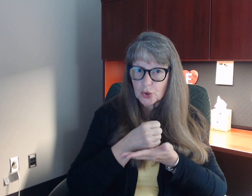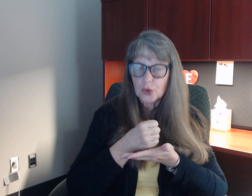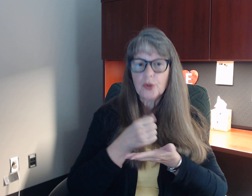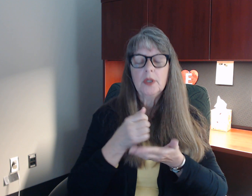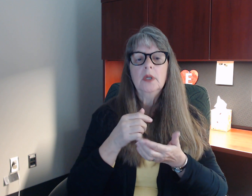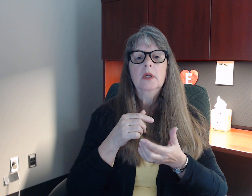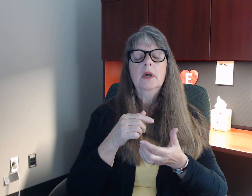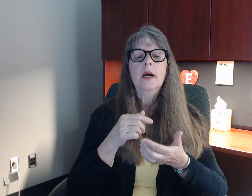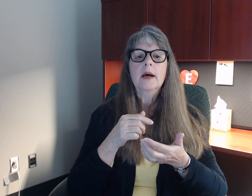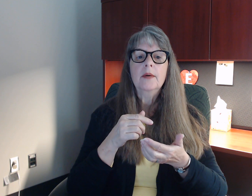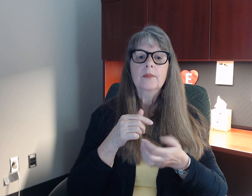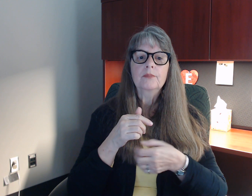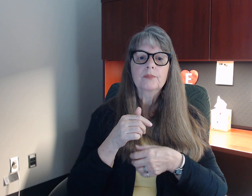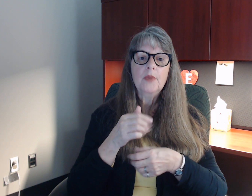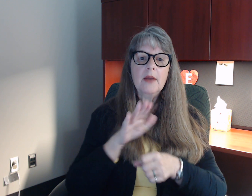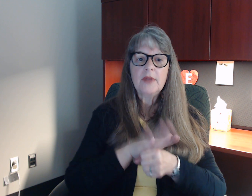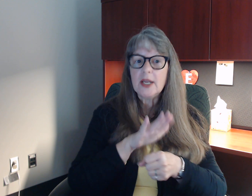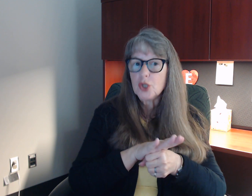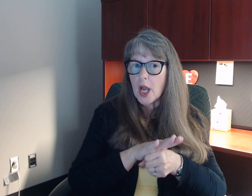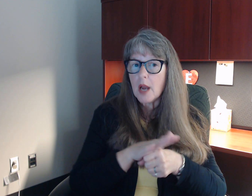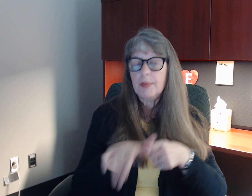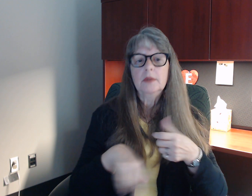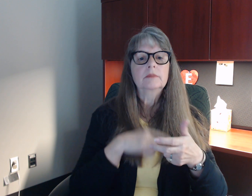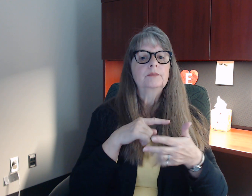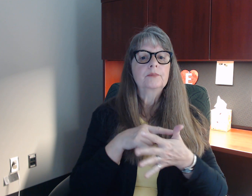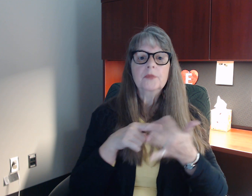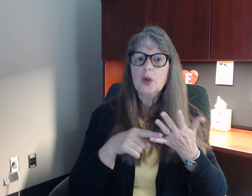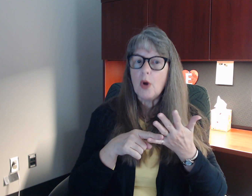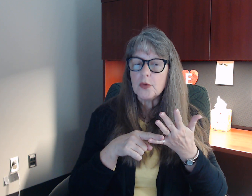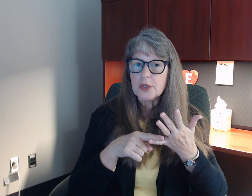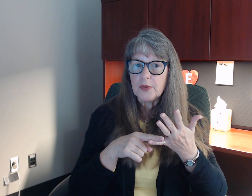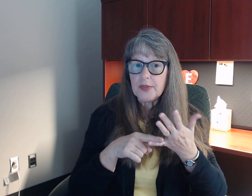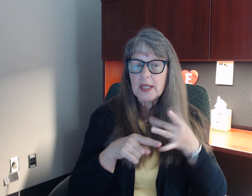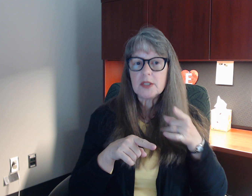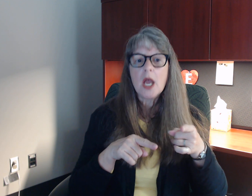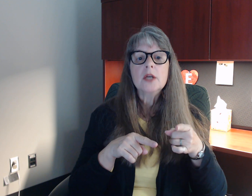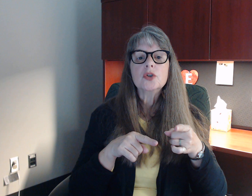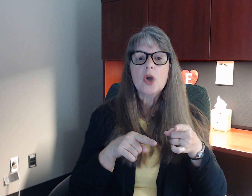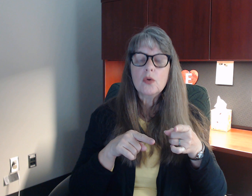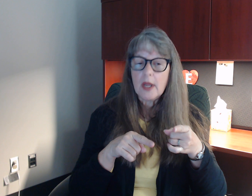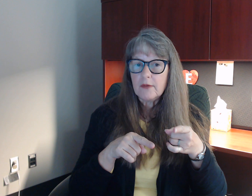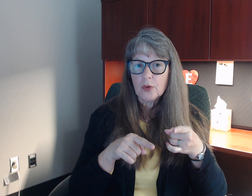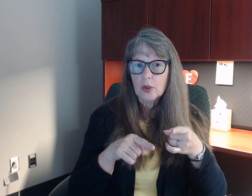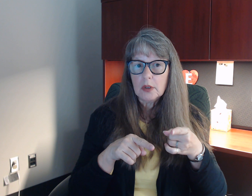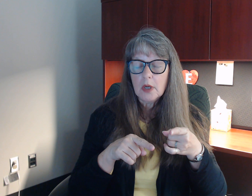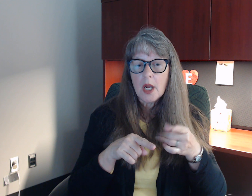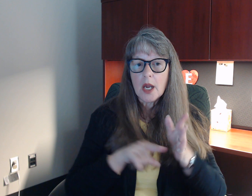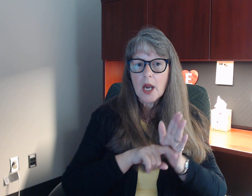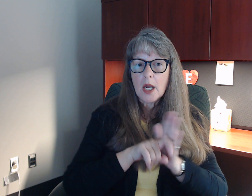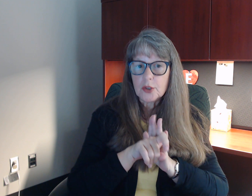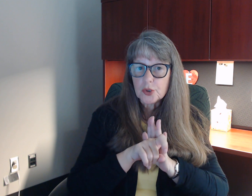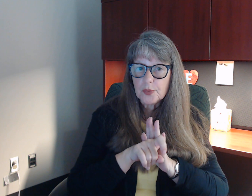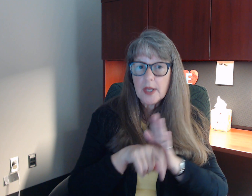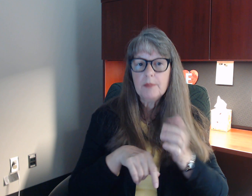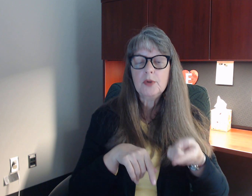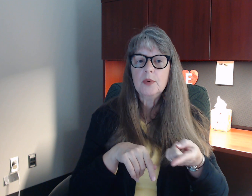mustard. We have ketchup, all those different things. So like for shrimp, you would